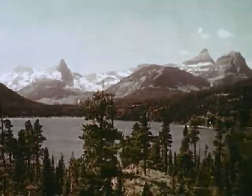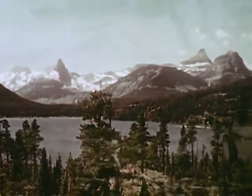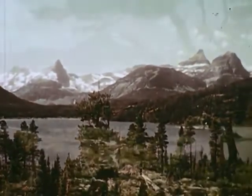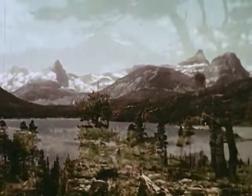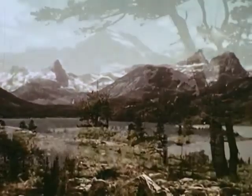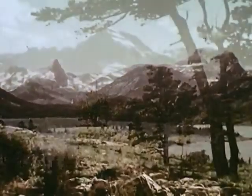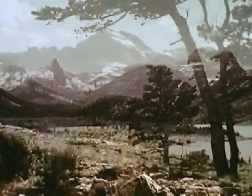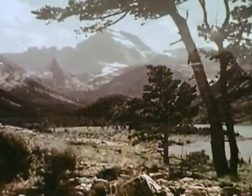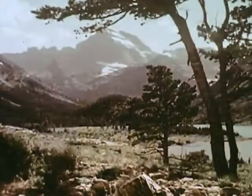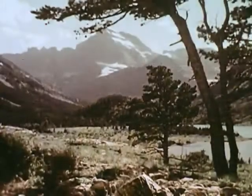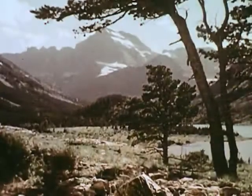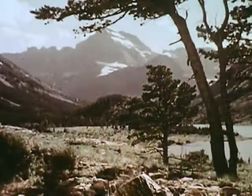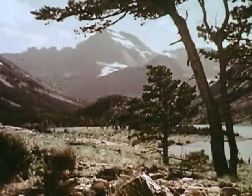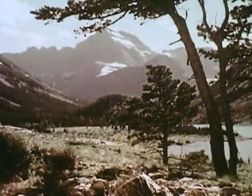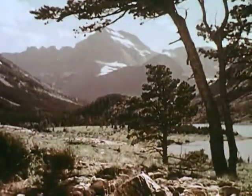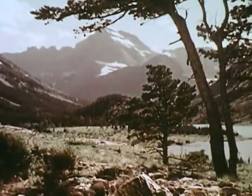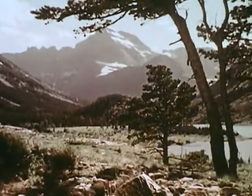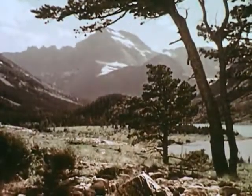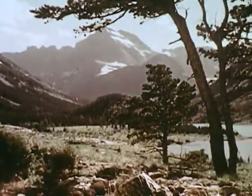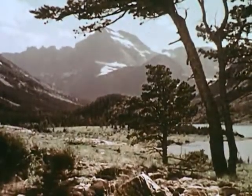evil spirits lurk.